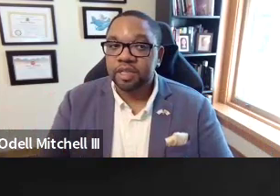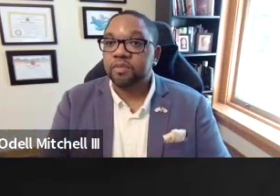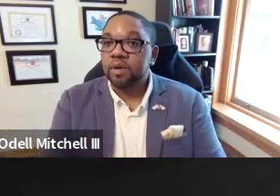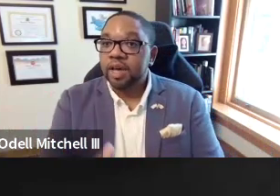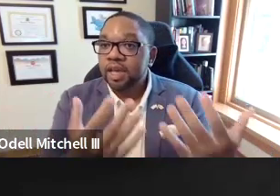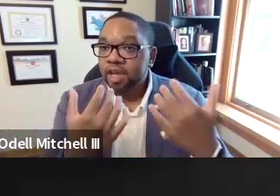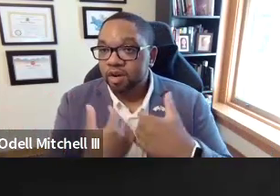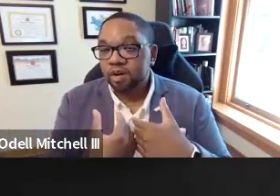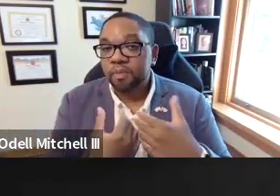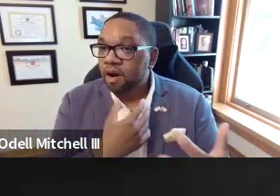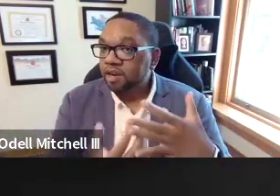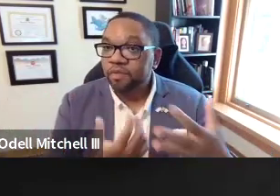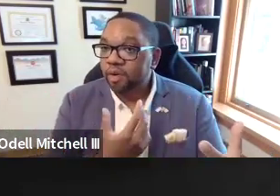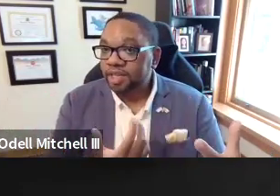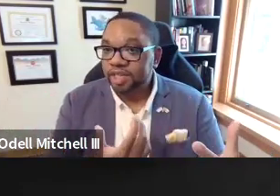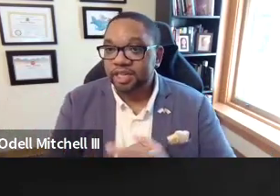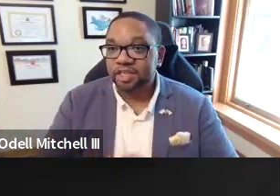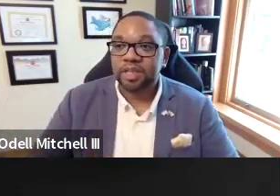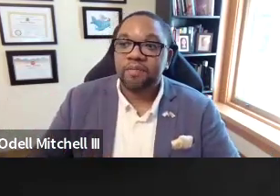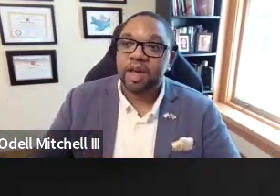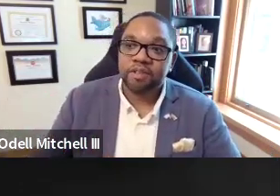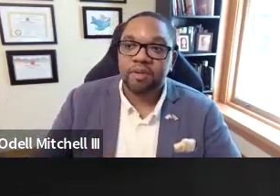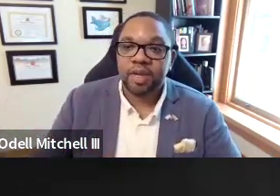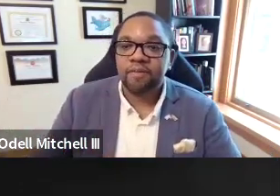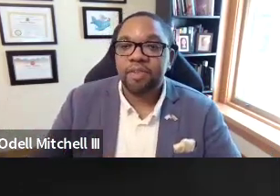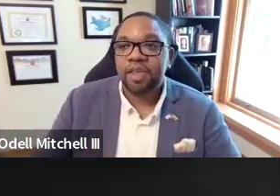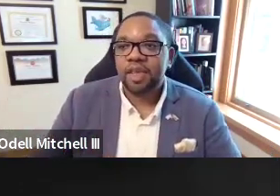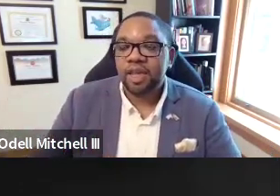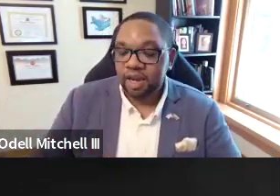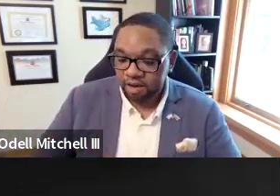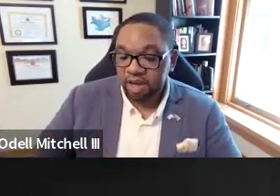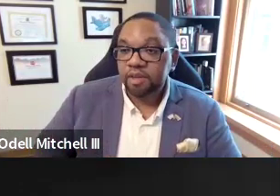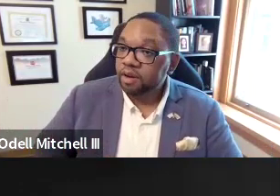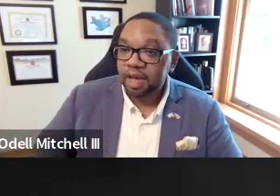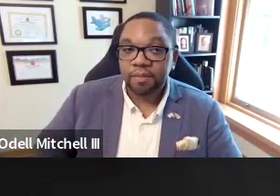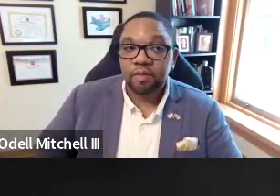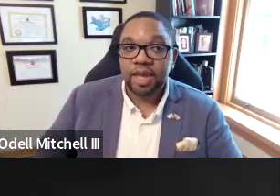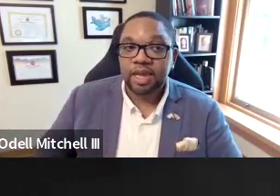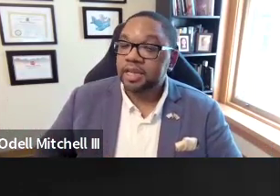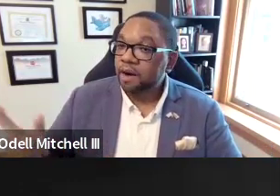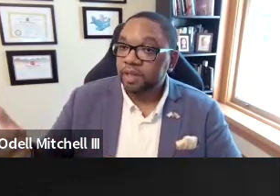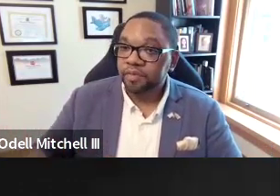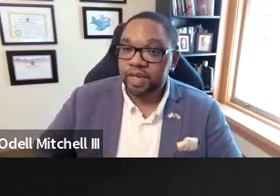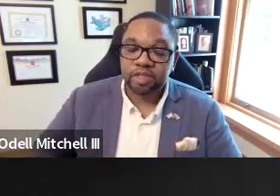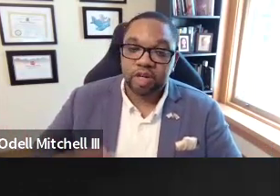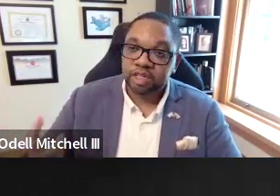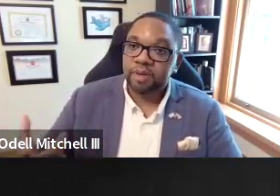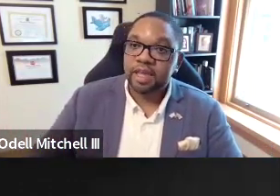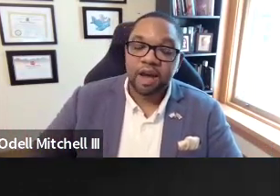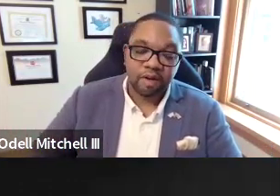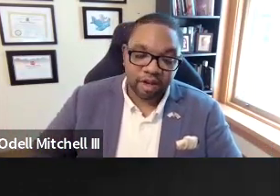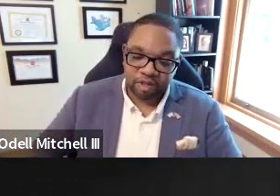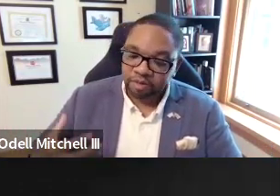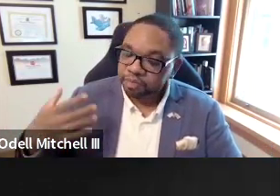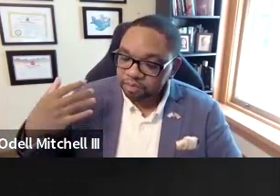get a clear sense of what your bargain for exchange is, what that value is going to be. Now, another common way is hourly fees, charging